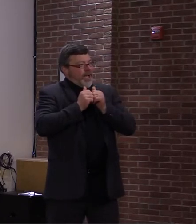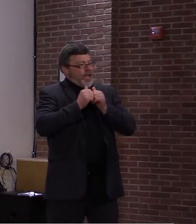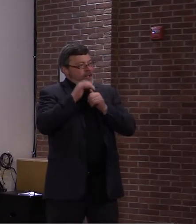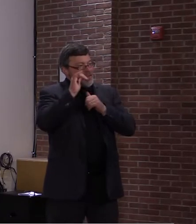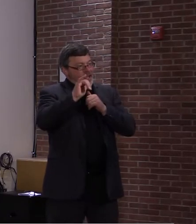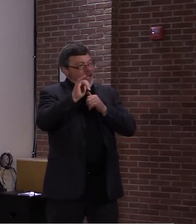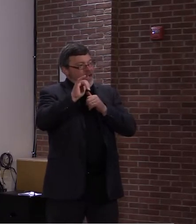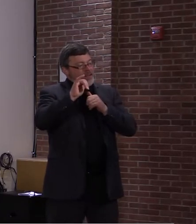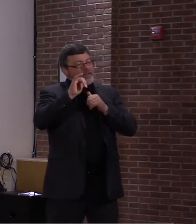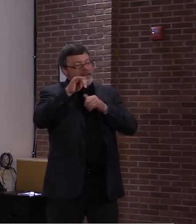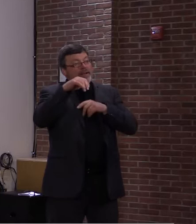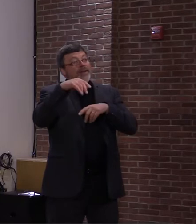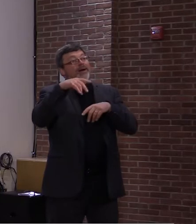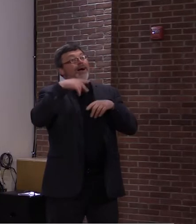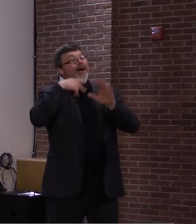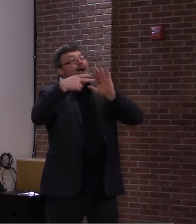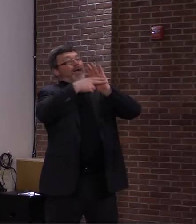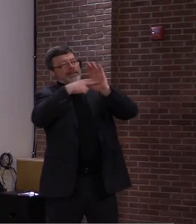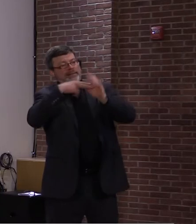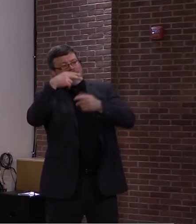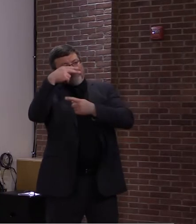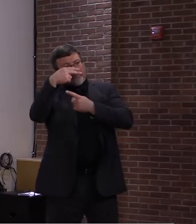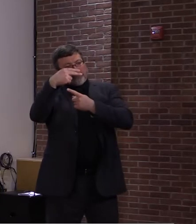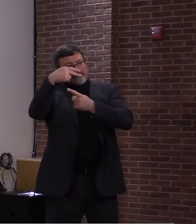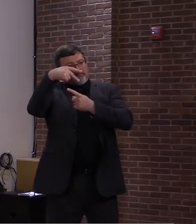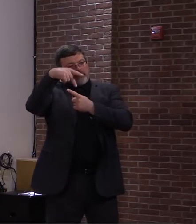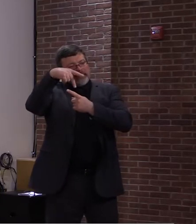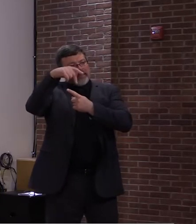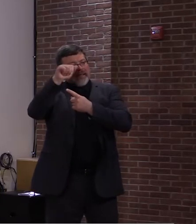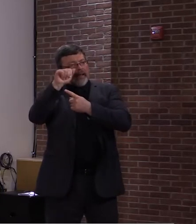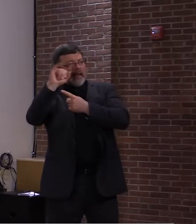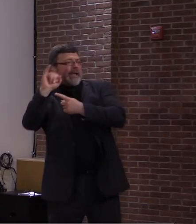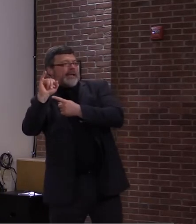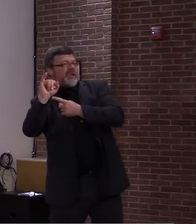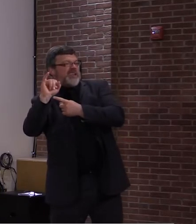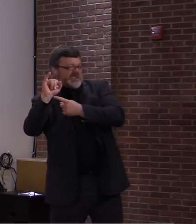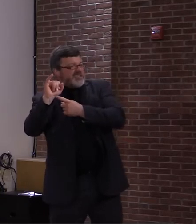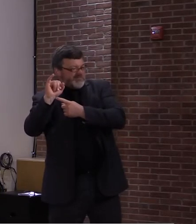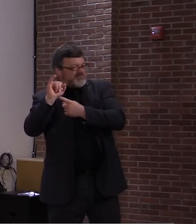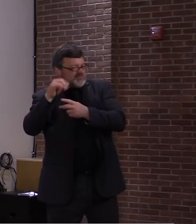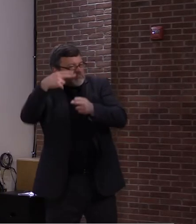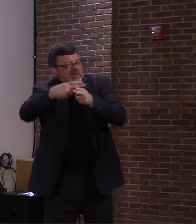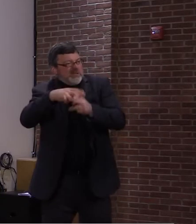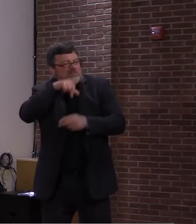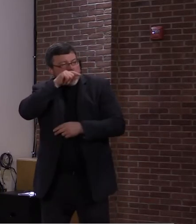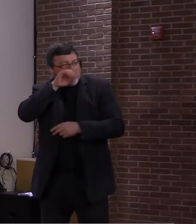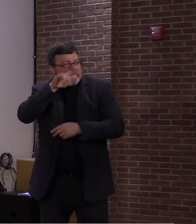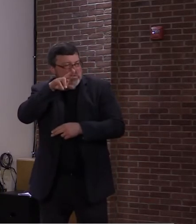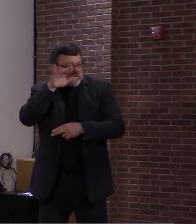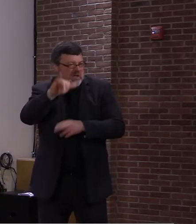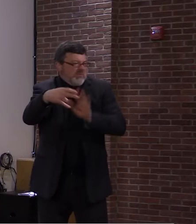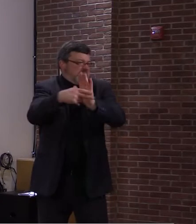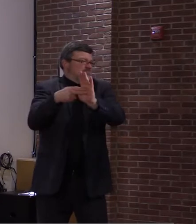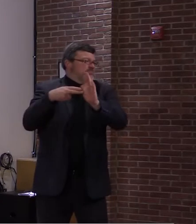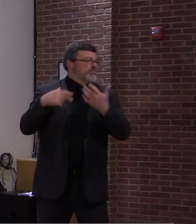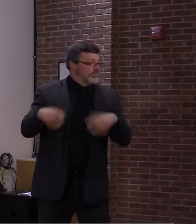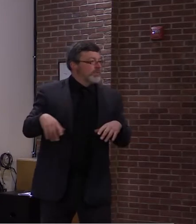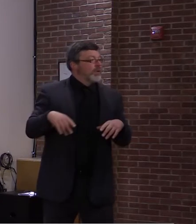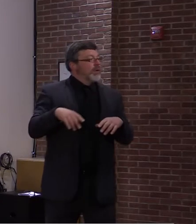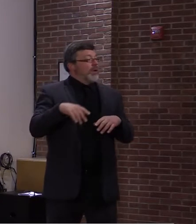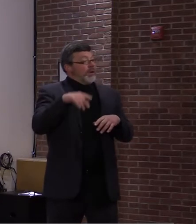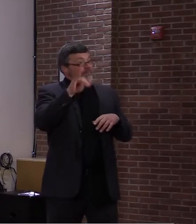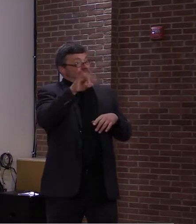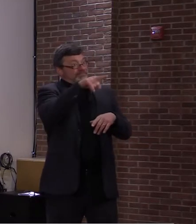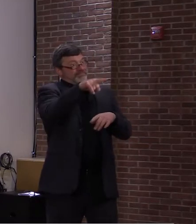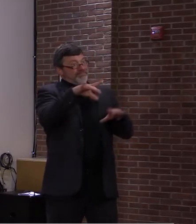HPAI. The Health Department is monitoring Vermonters exposed to the infected birds, including